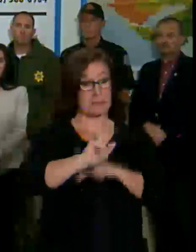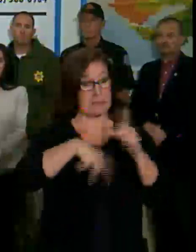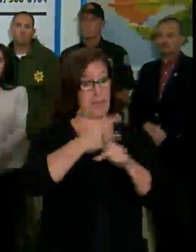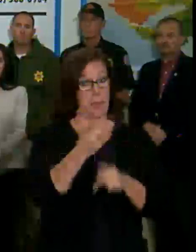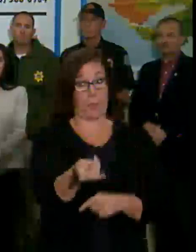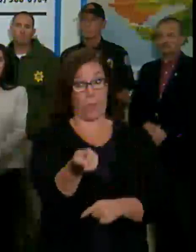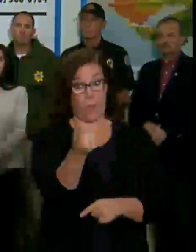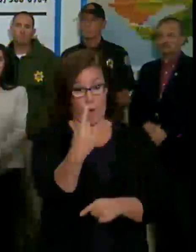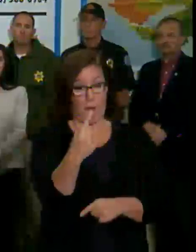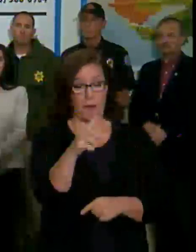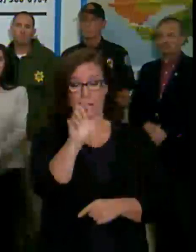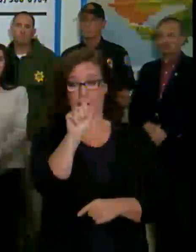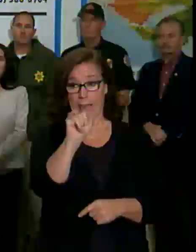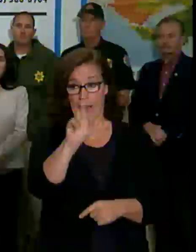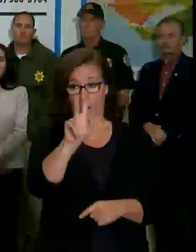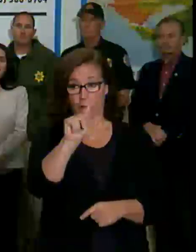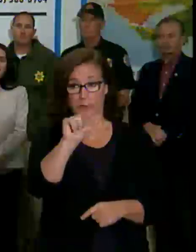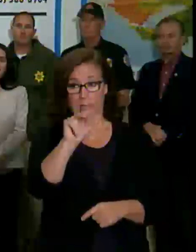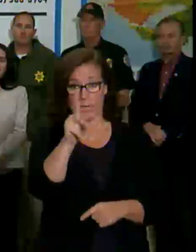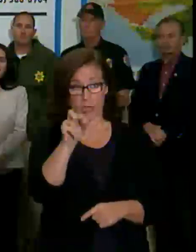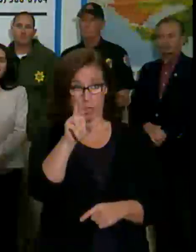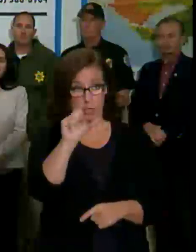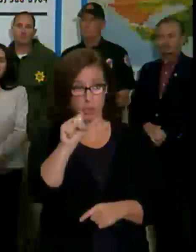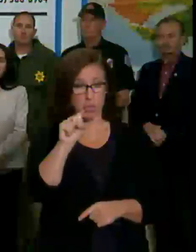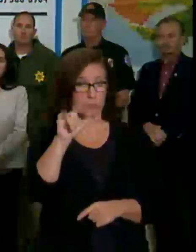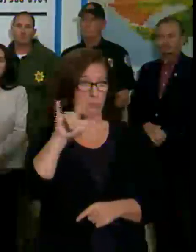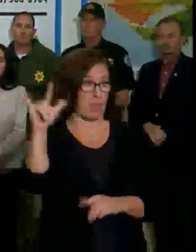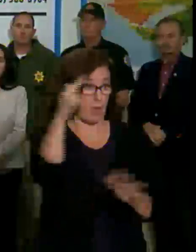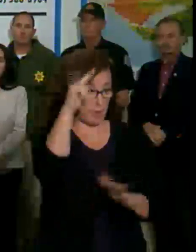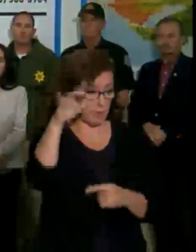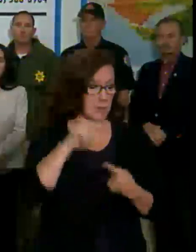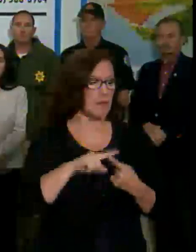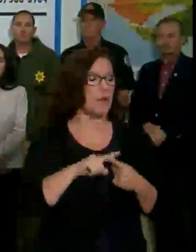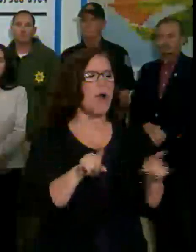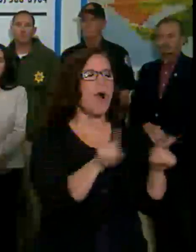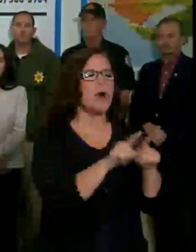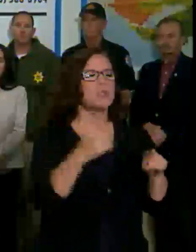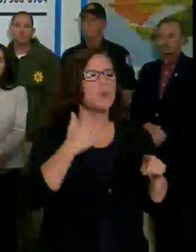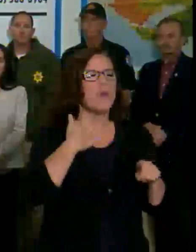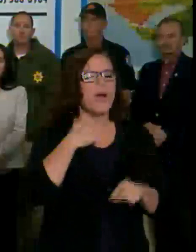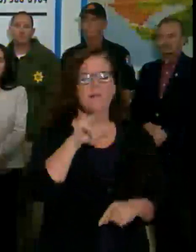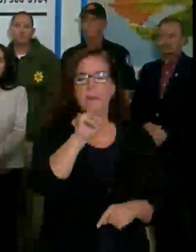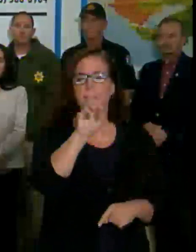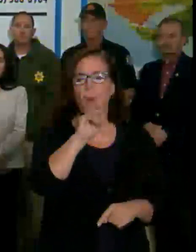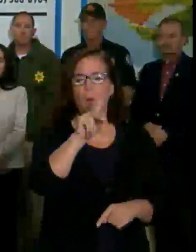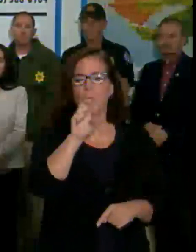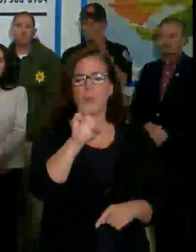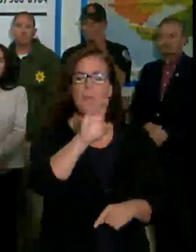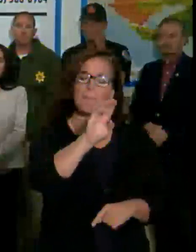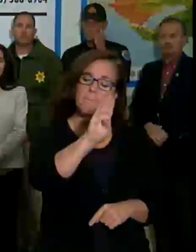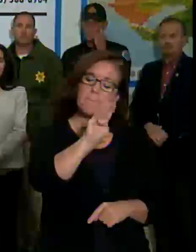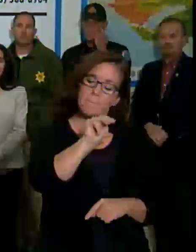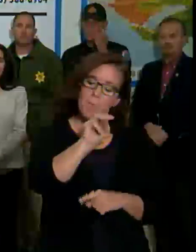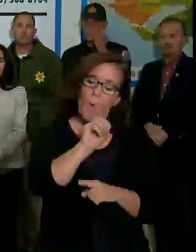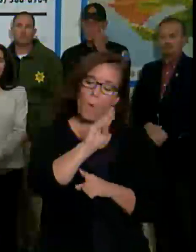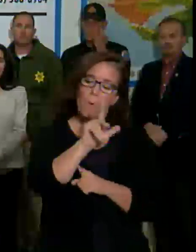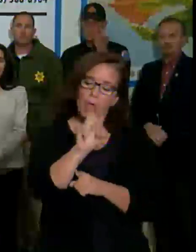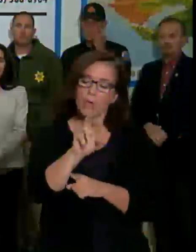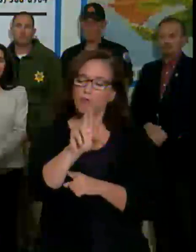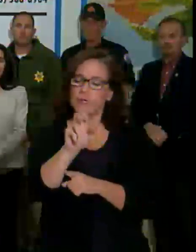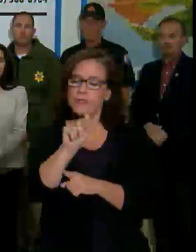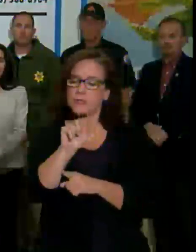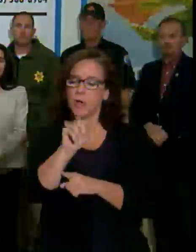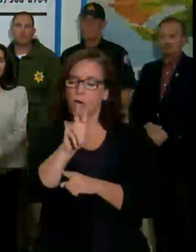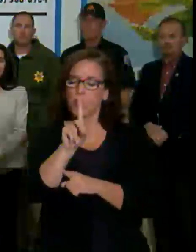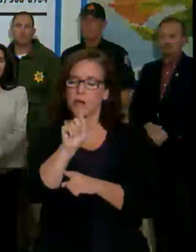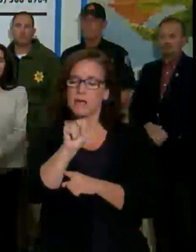fire. We also have a mobile retardant plant that our helicopters are able to dip into on the east side of the fire. We're also using them for